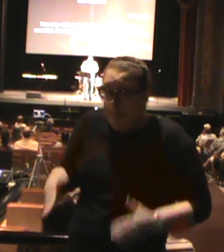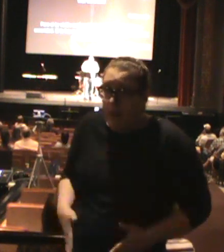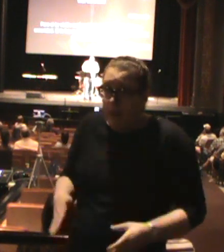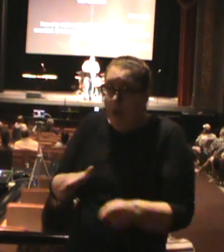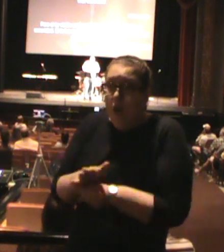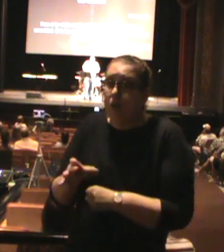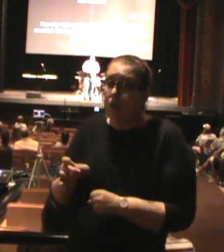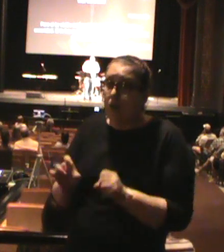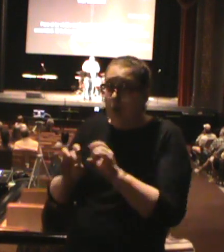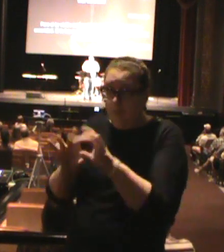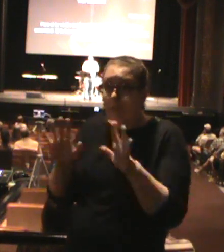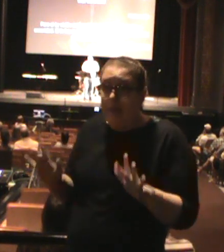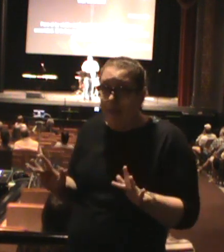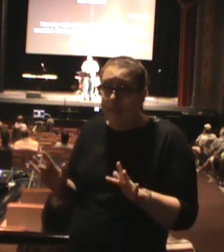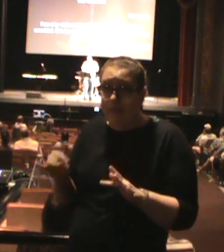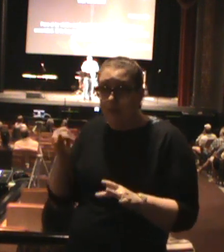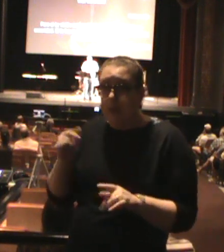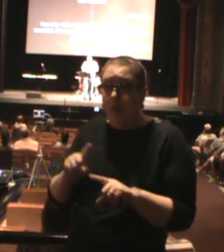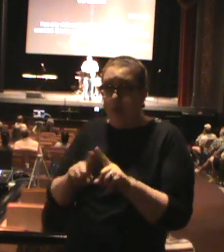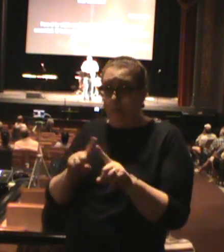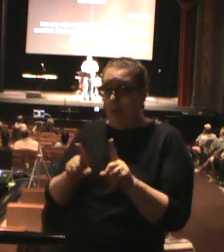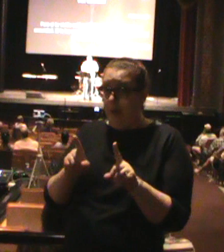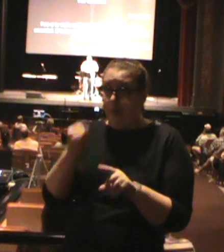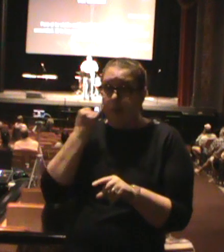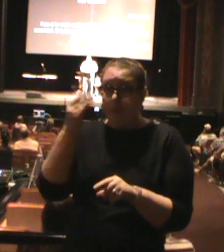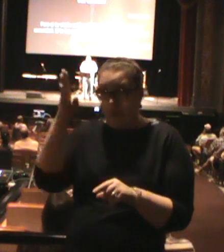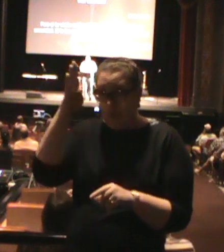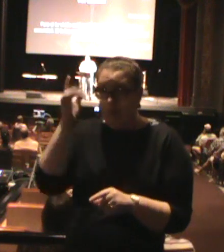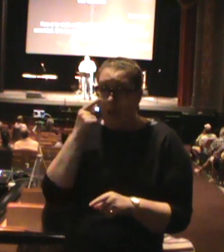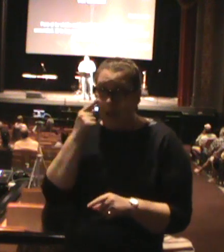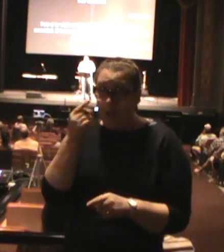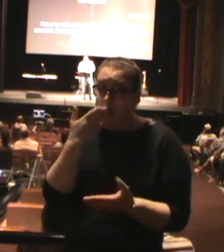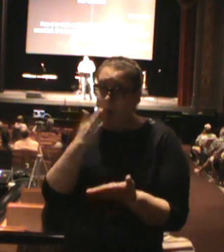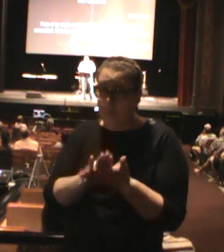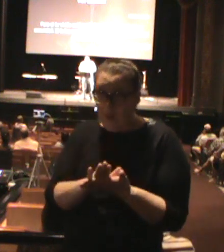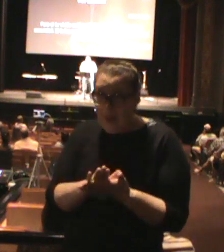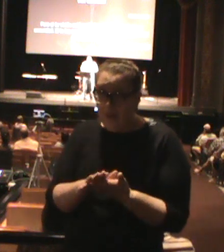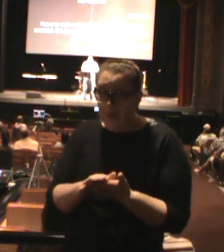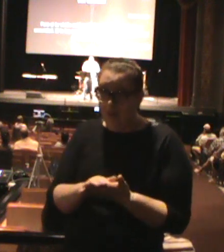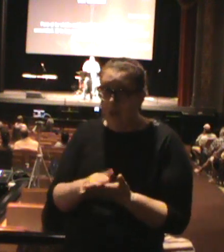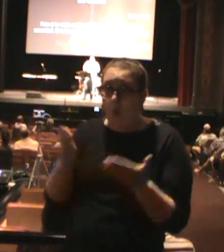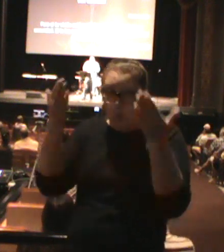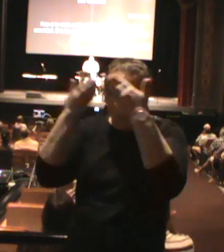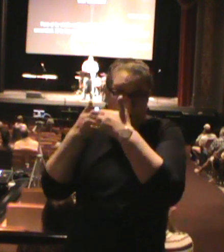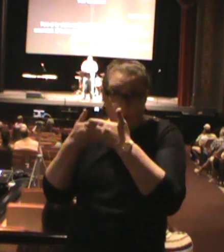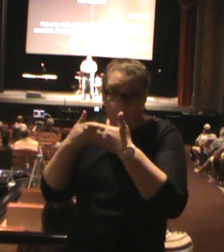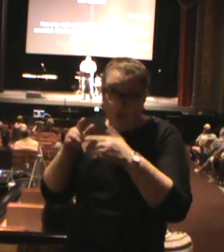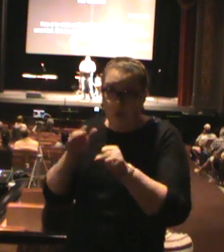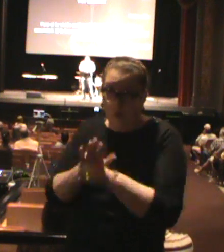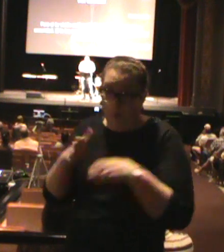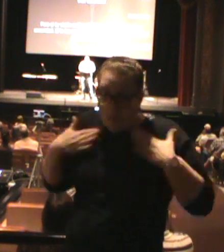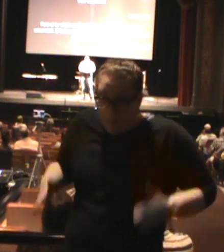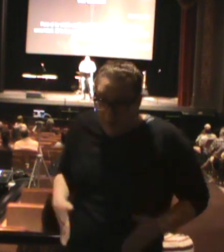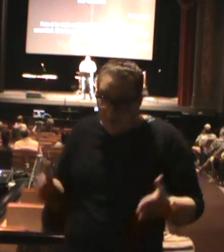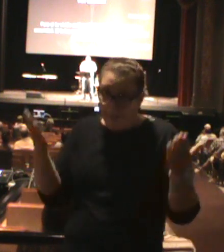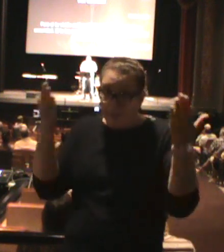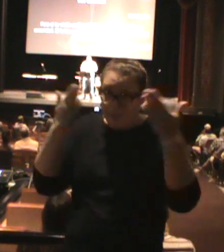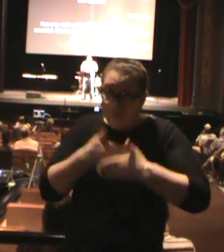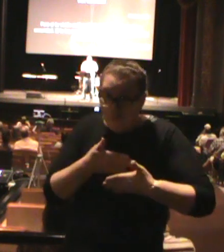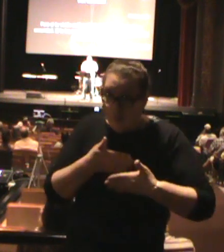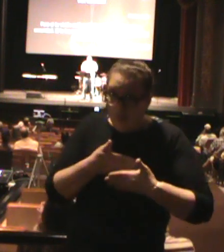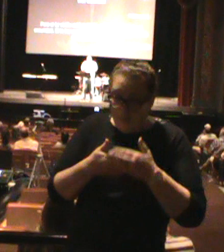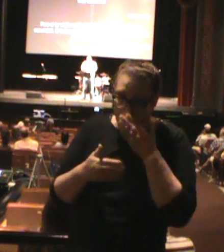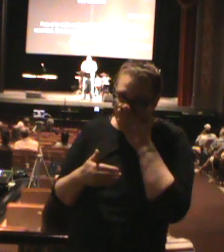the light within you is darkness, how deep is that darkness?" The natural question will come up for a lot of people on the first few